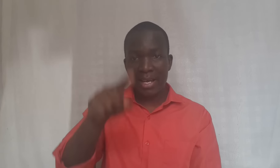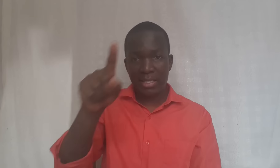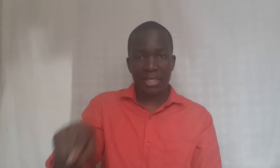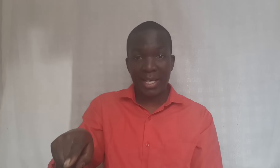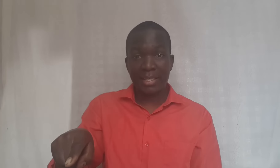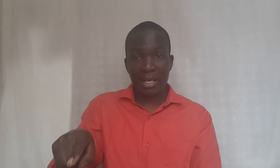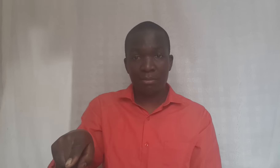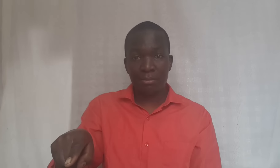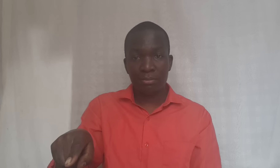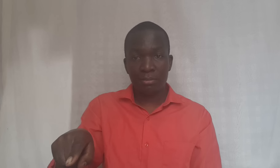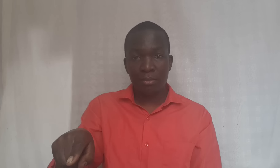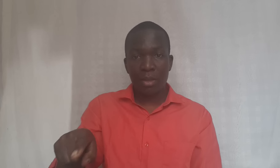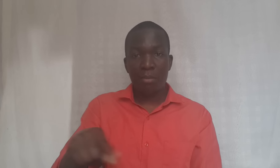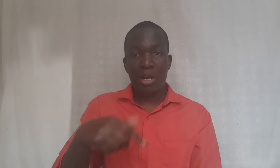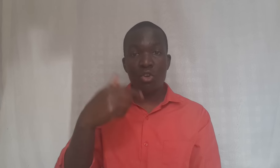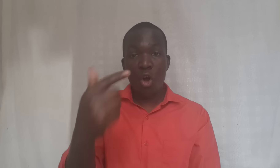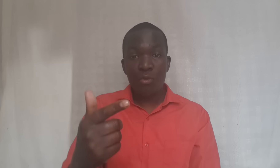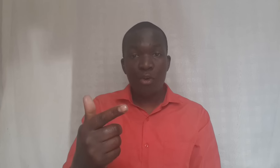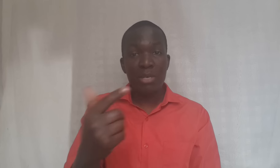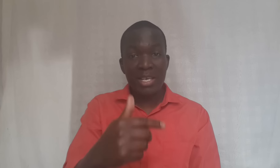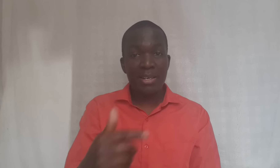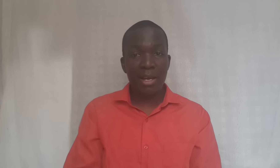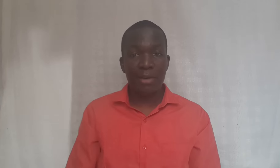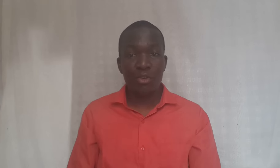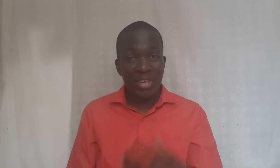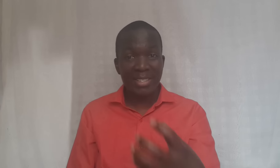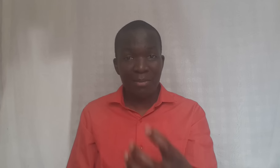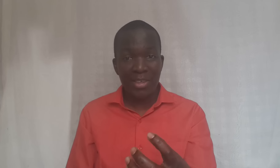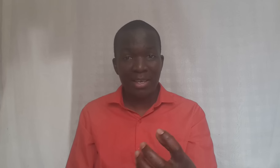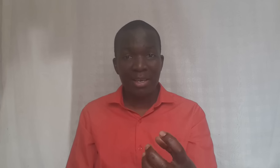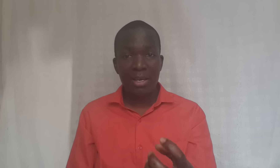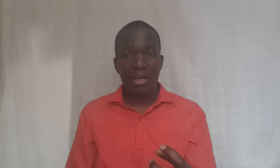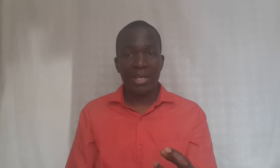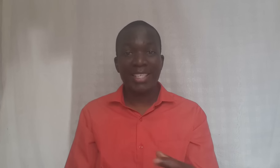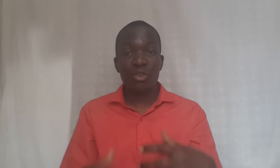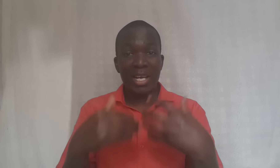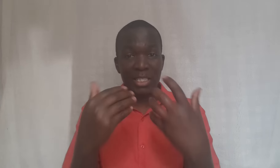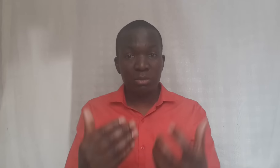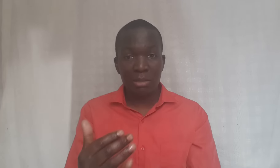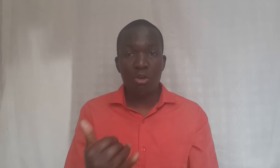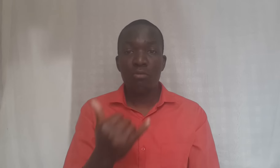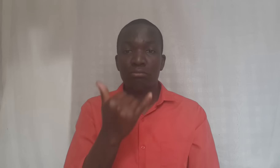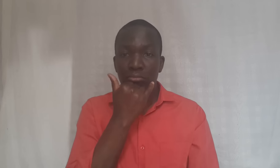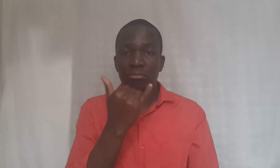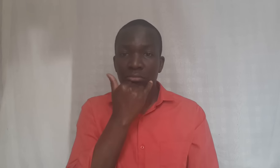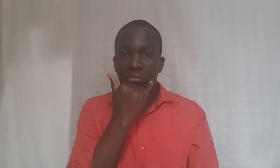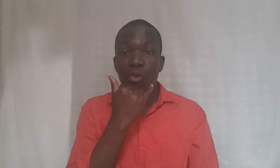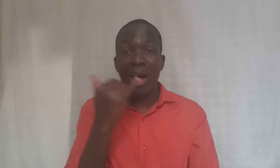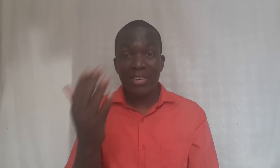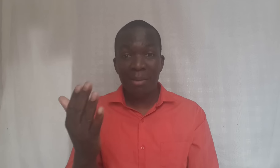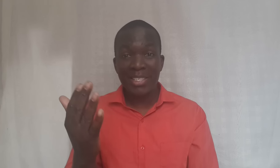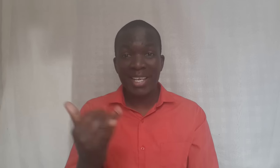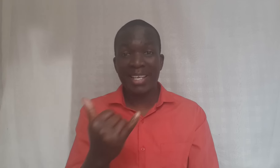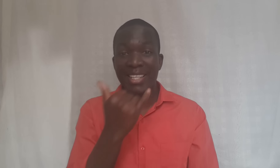that in an exam. But wrong for being for doing something that's not acceptable. For having a mistake, this